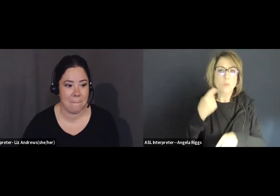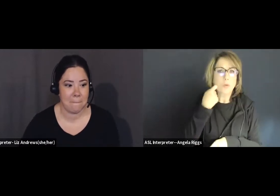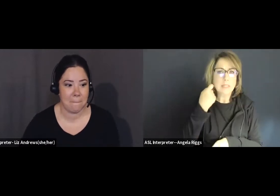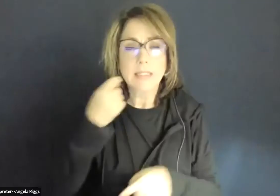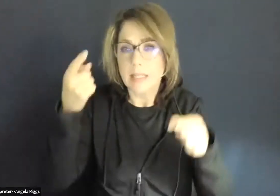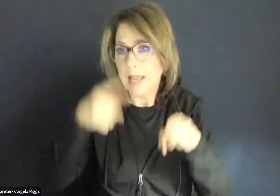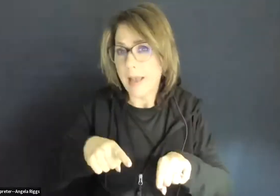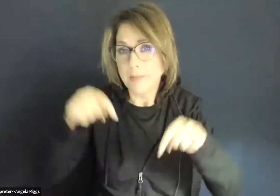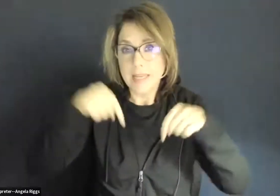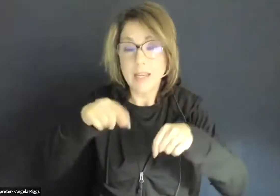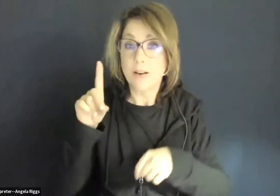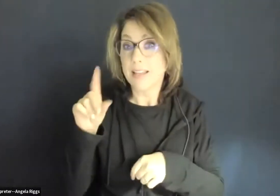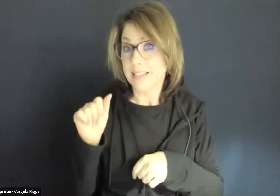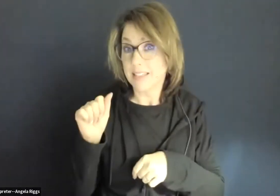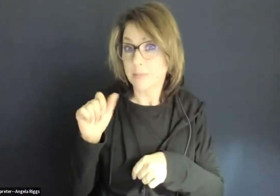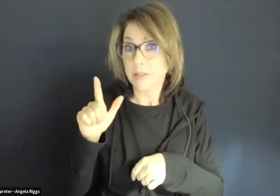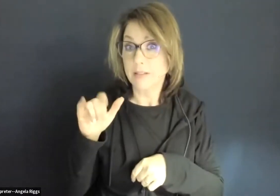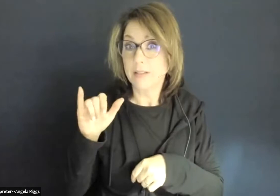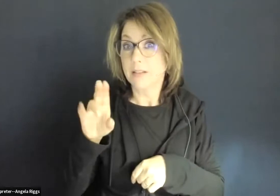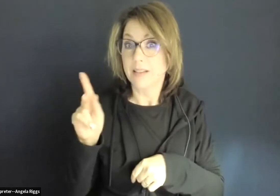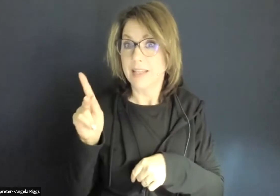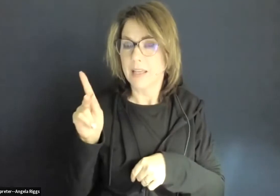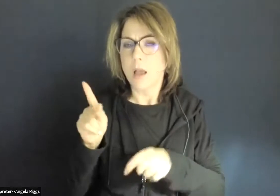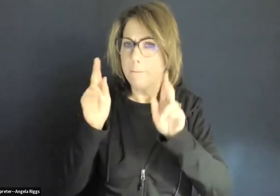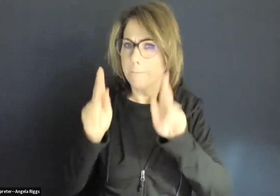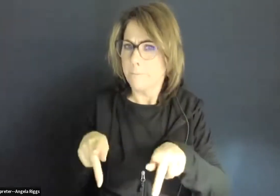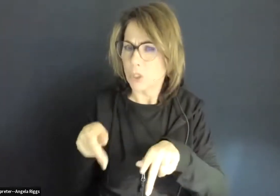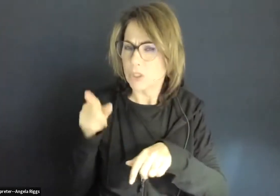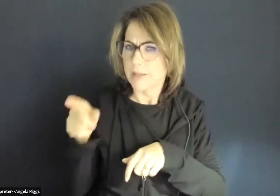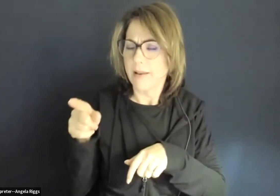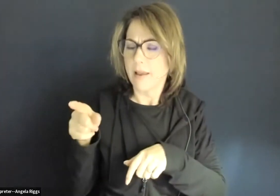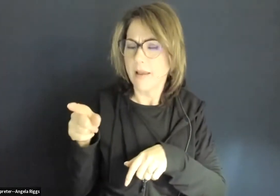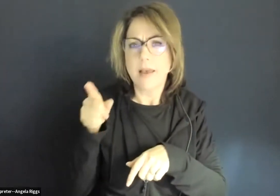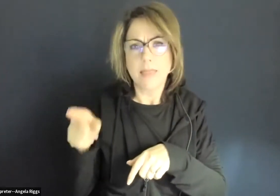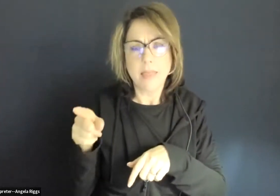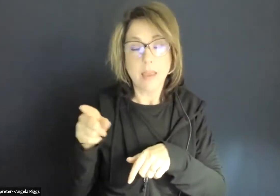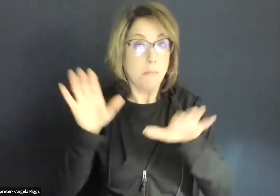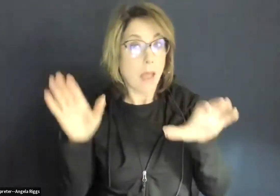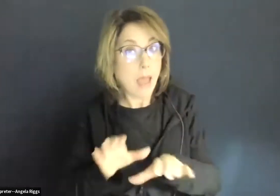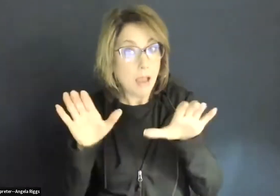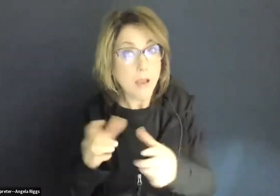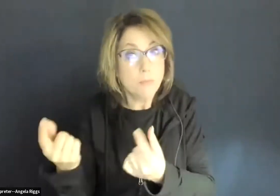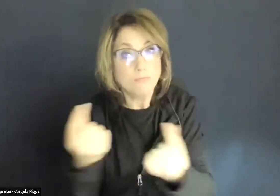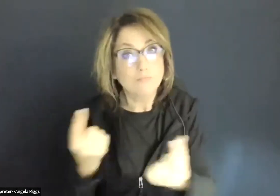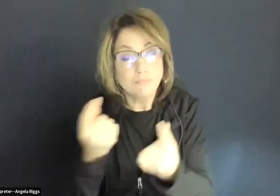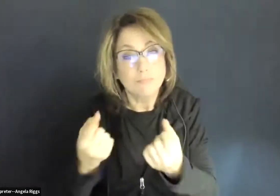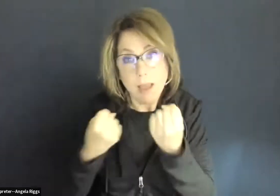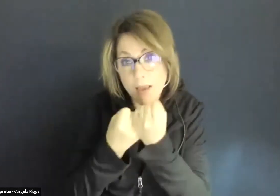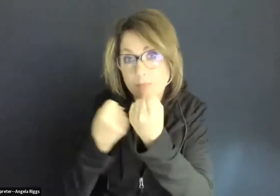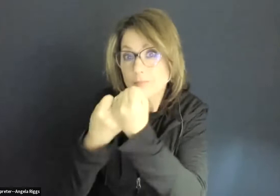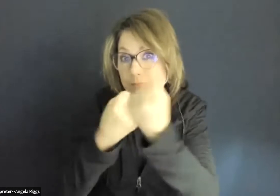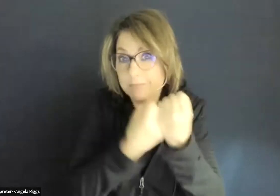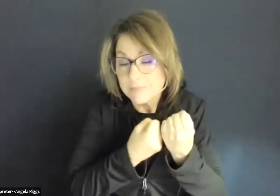at Disability Link. We had a consumer that has been very active advocating